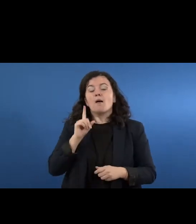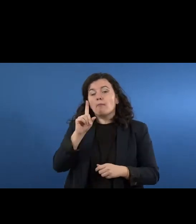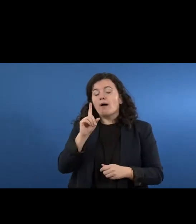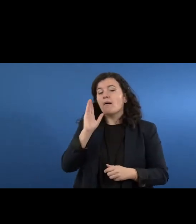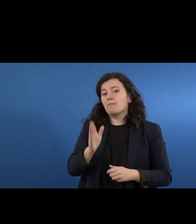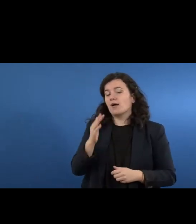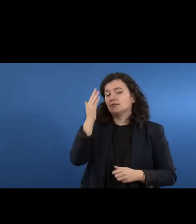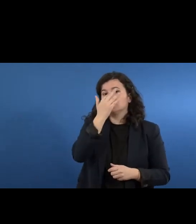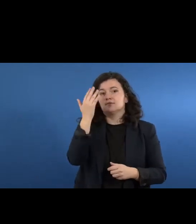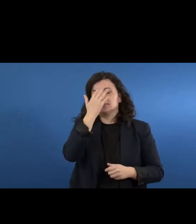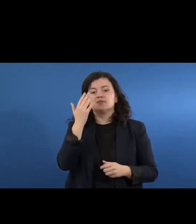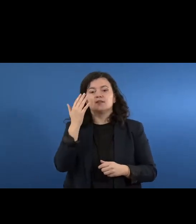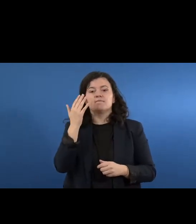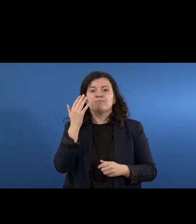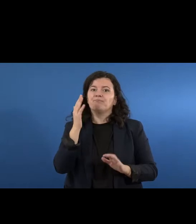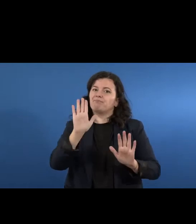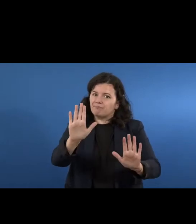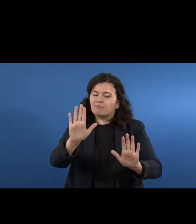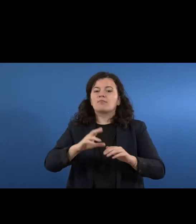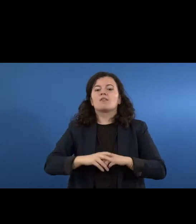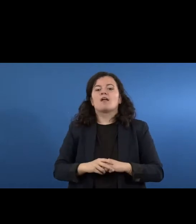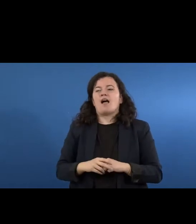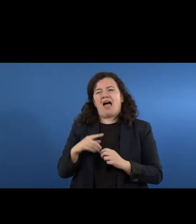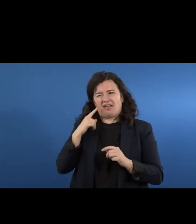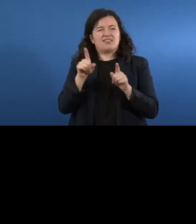and I'm sure other panelists will agree that